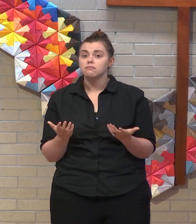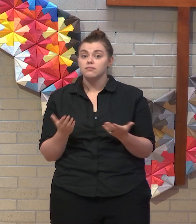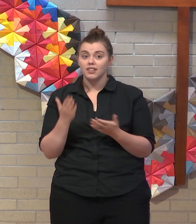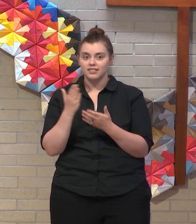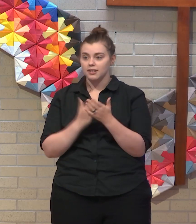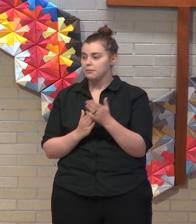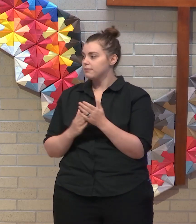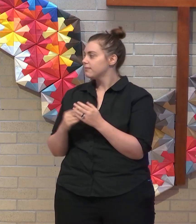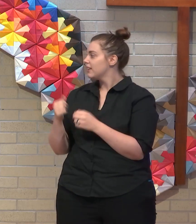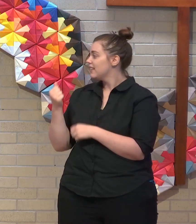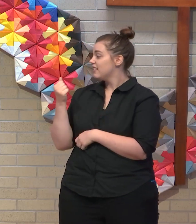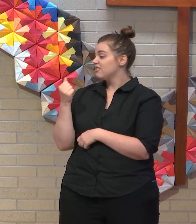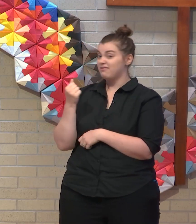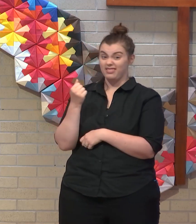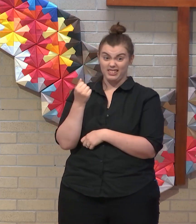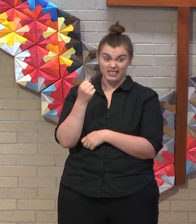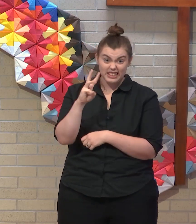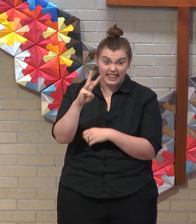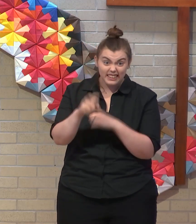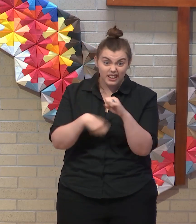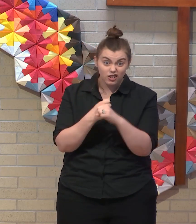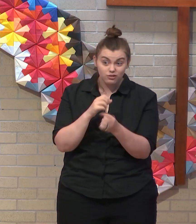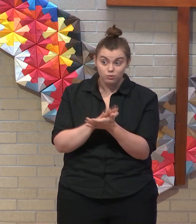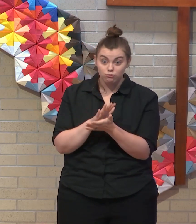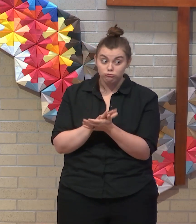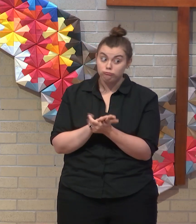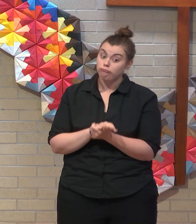our 16th year of school.